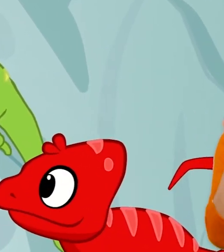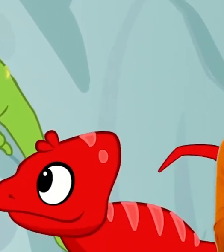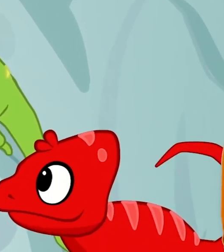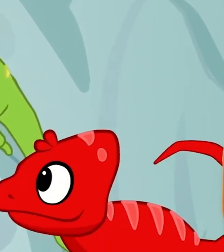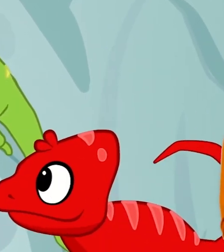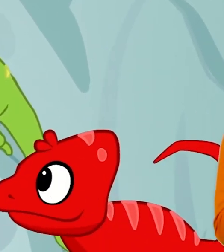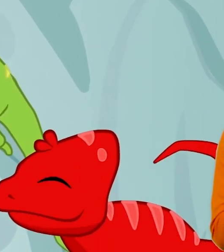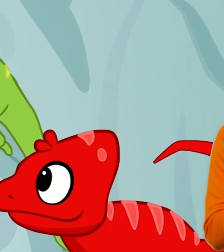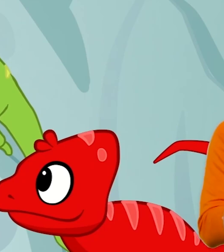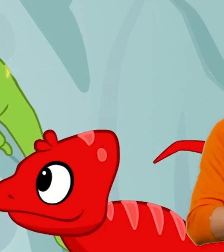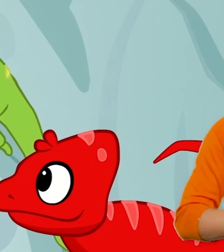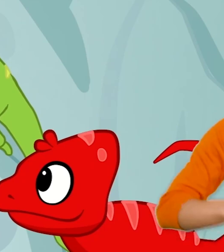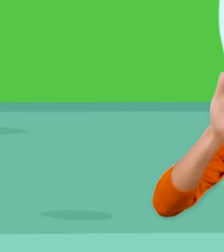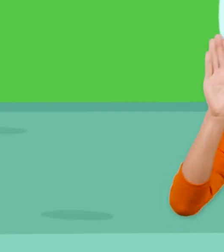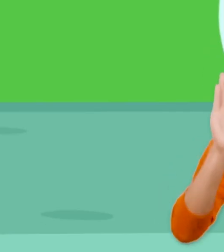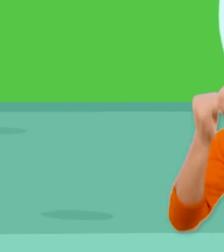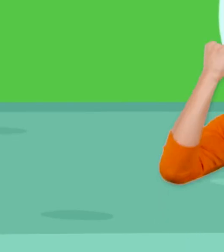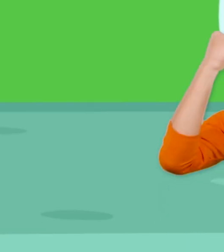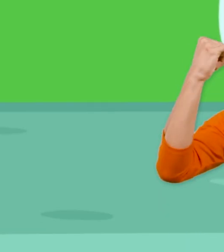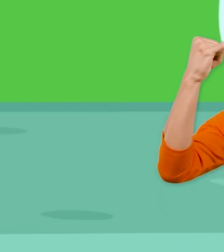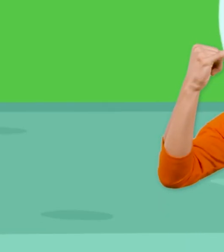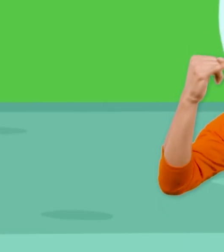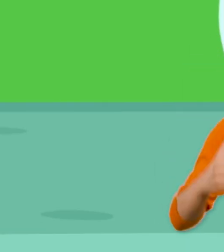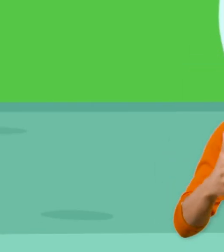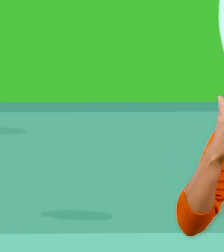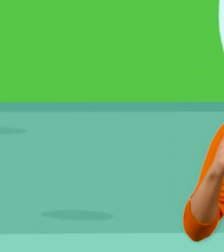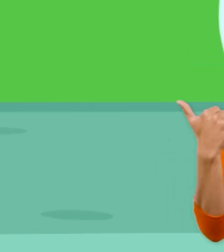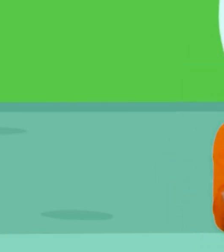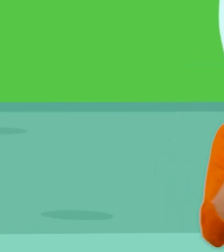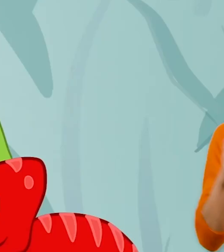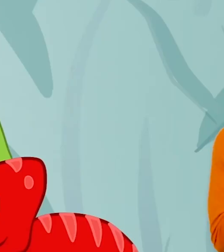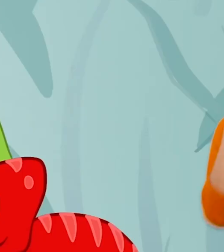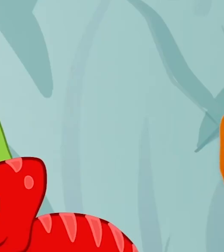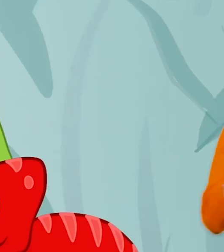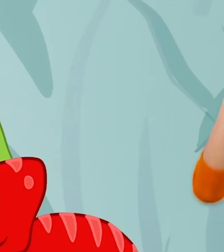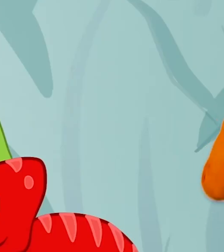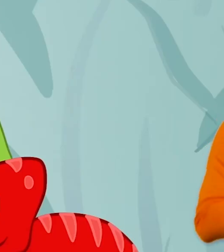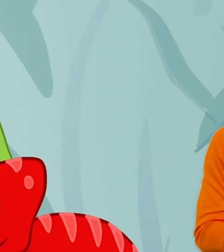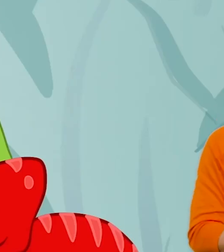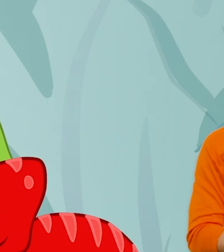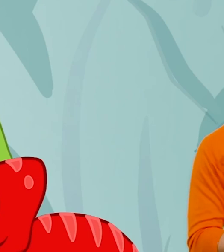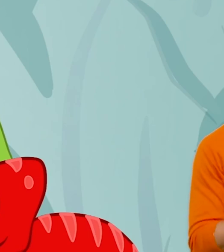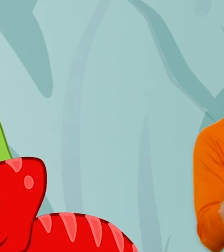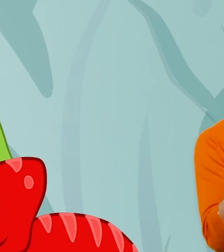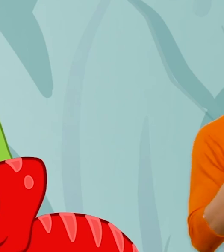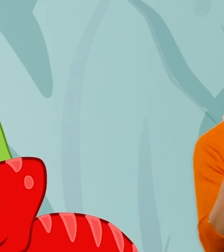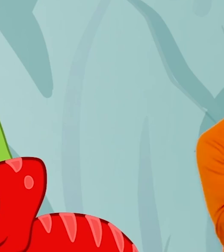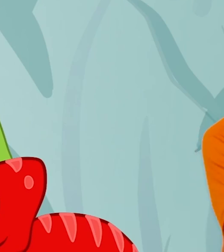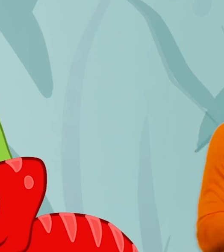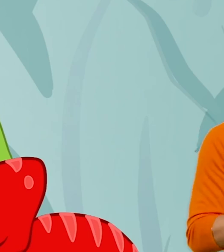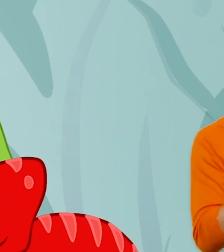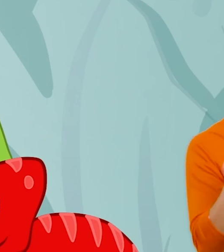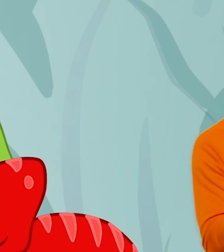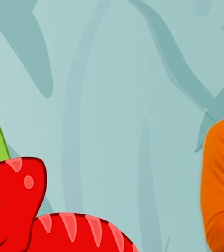Oh, that's a great idea. Let's play hide and seek. Chameleon, do you want to play hide